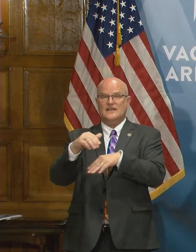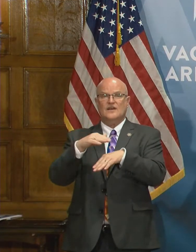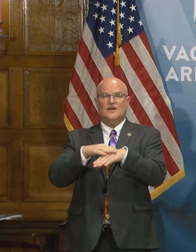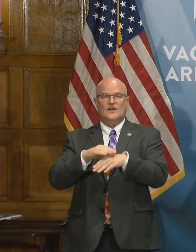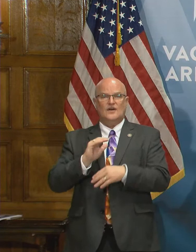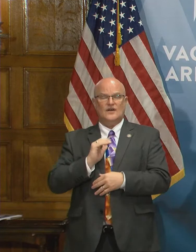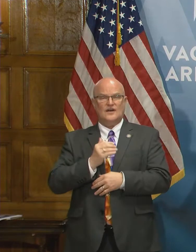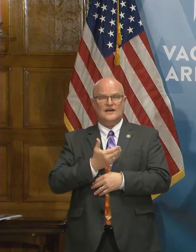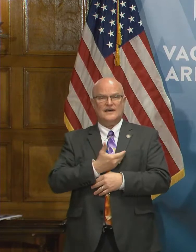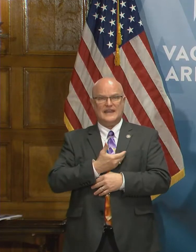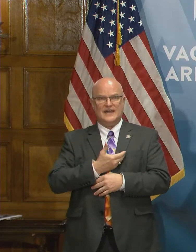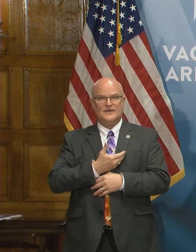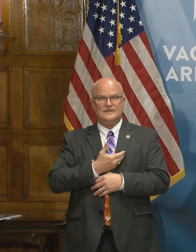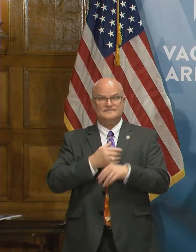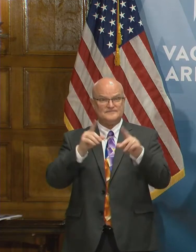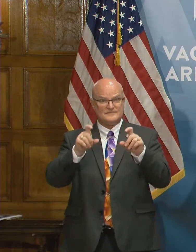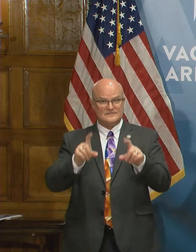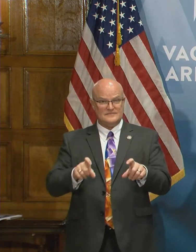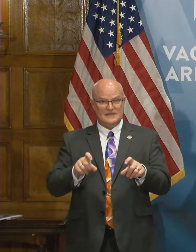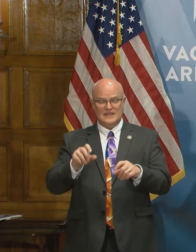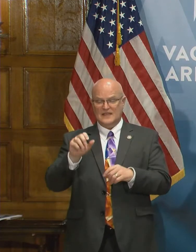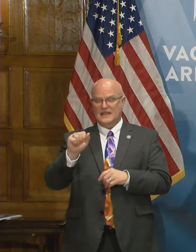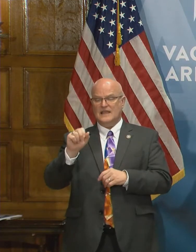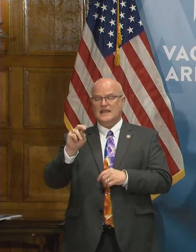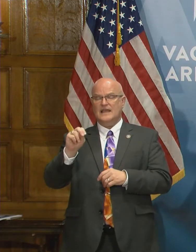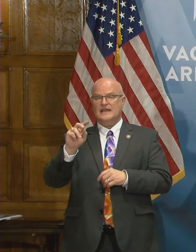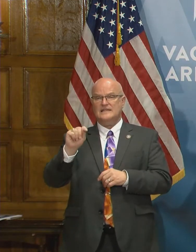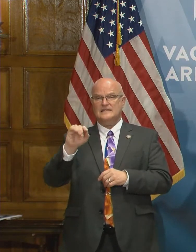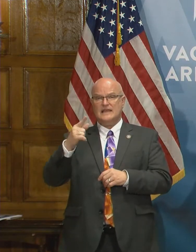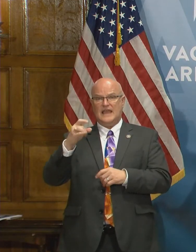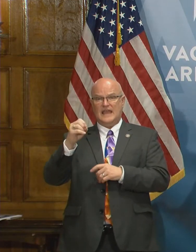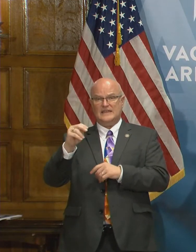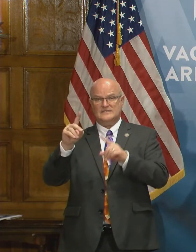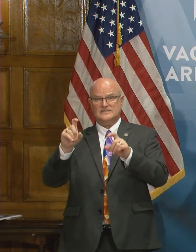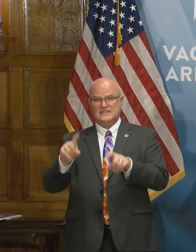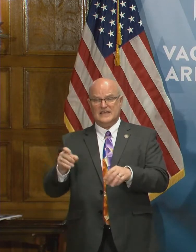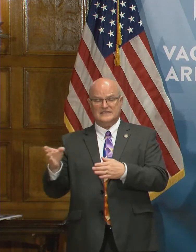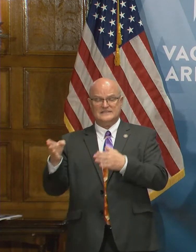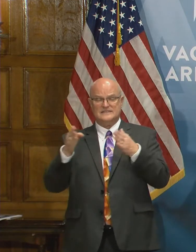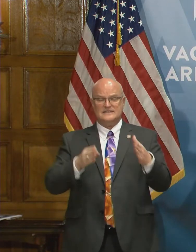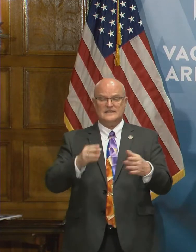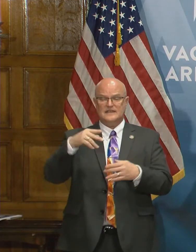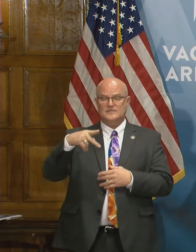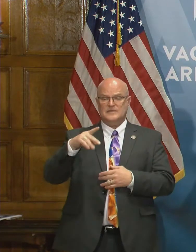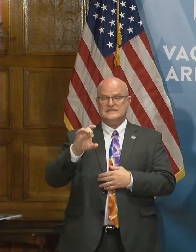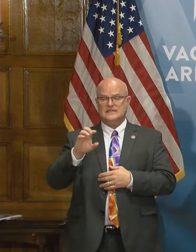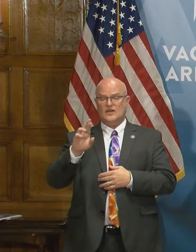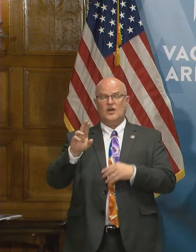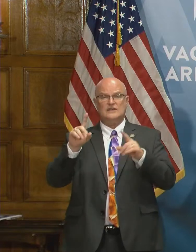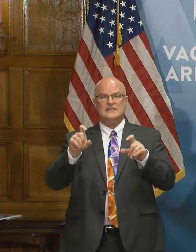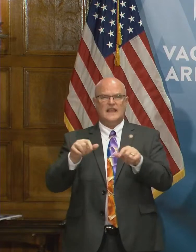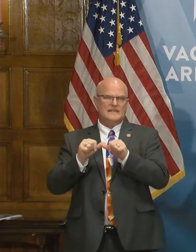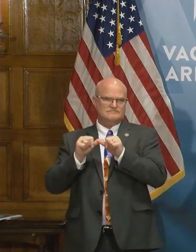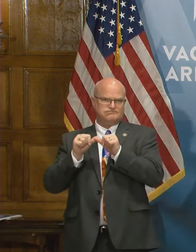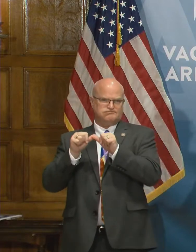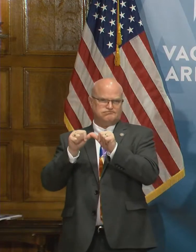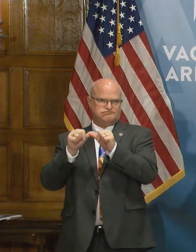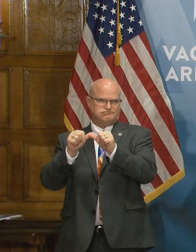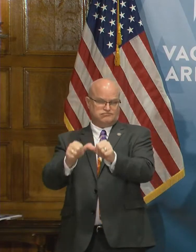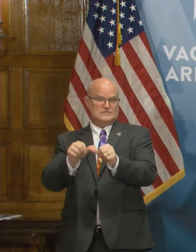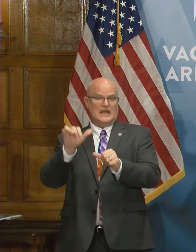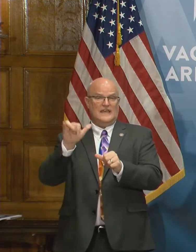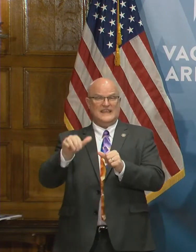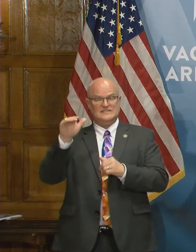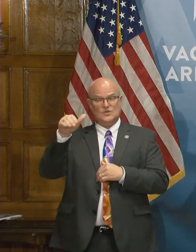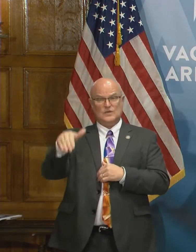our tests, the antigen tests that are reported to us, our PCR test, and that's a consistent pattern, and that's